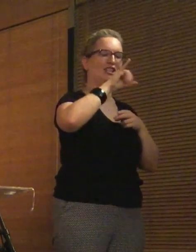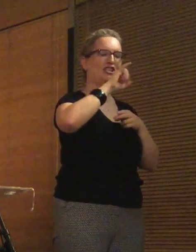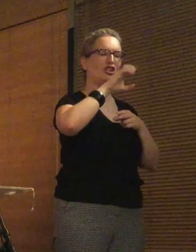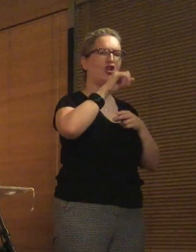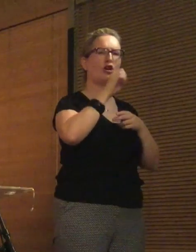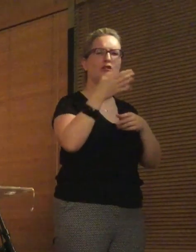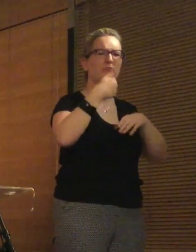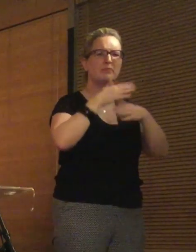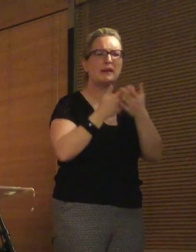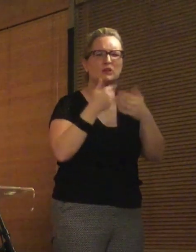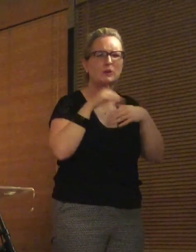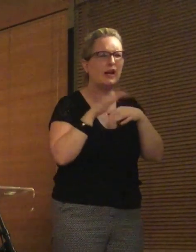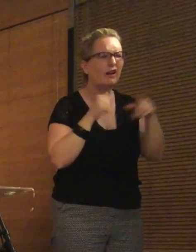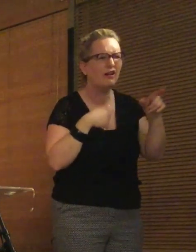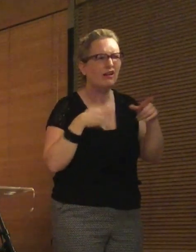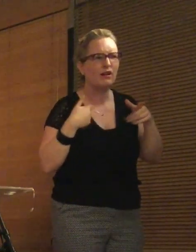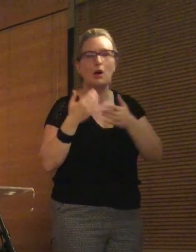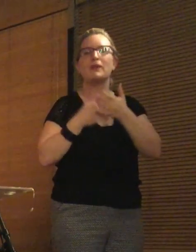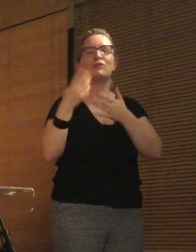that?